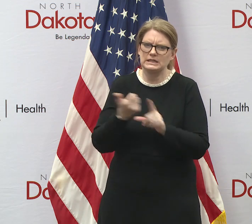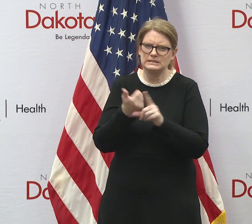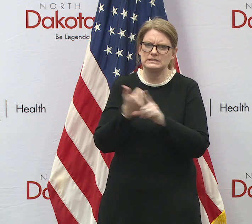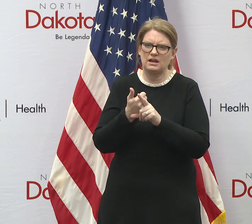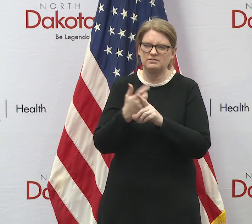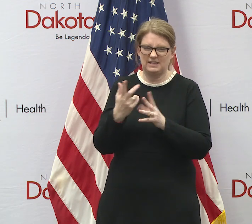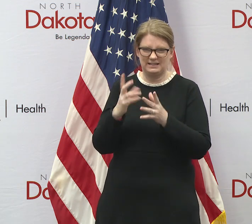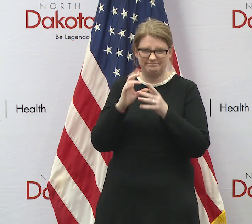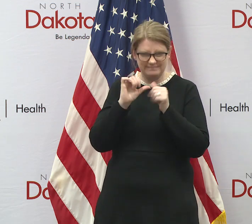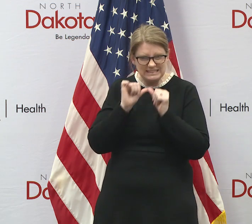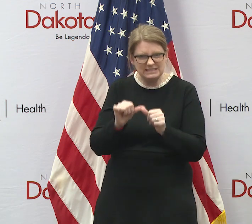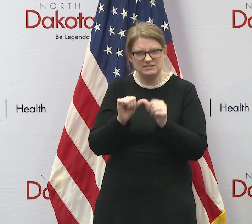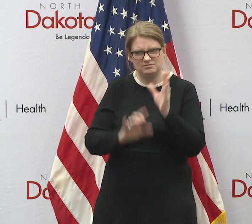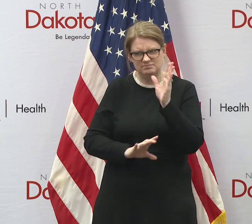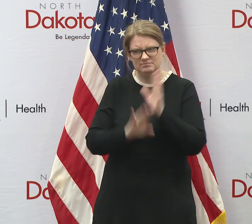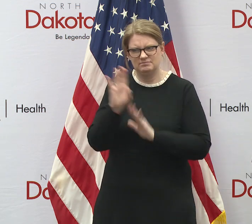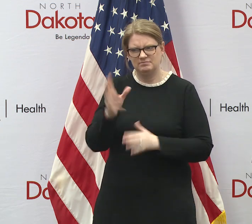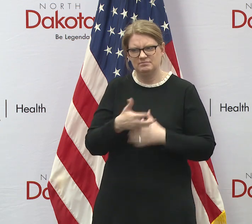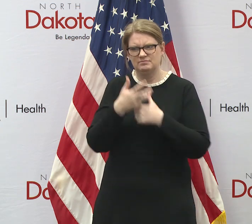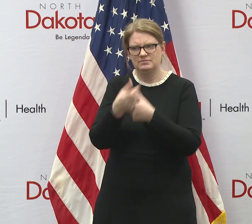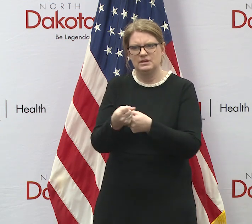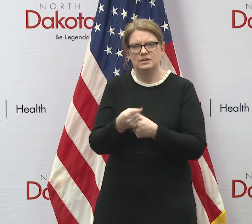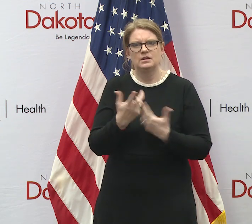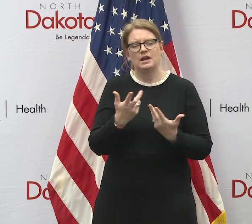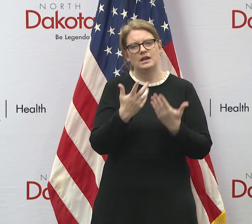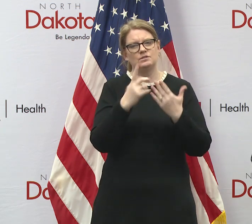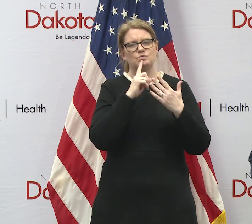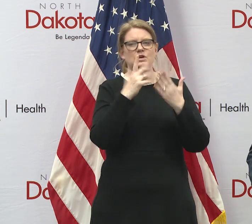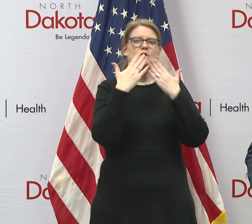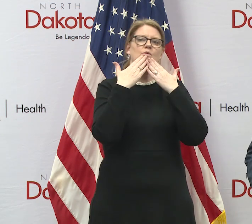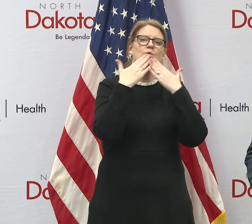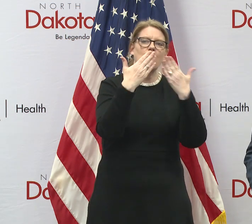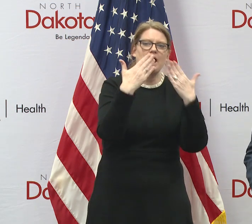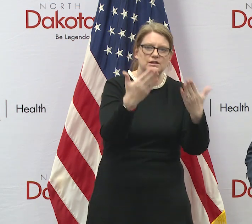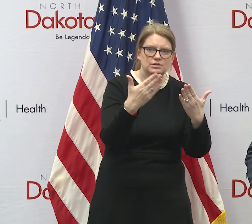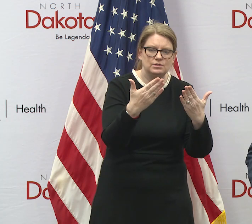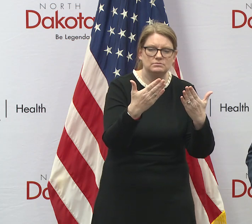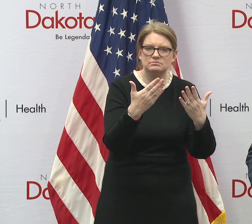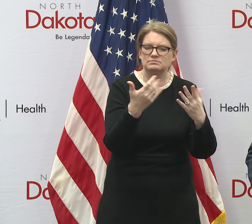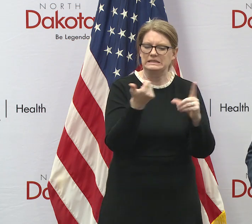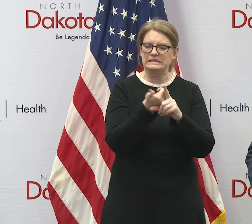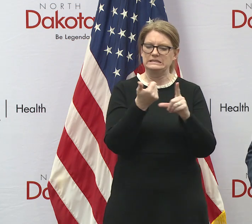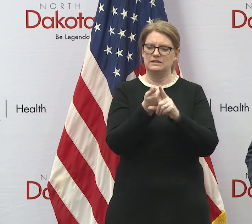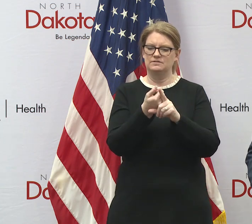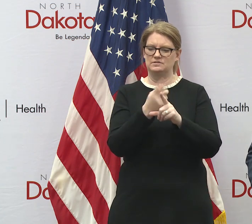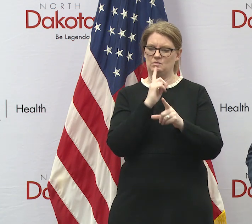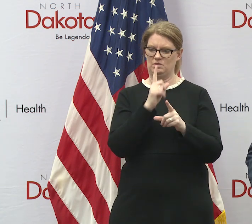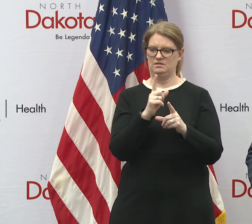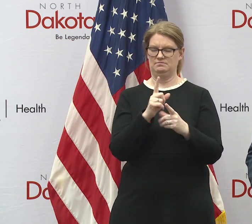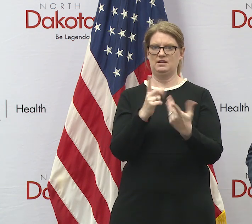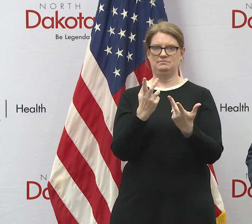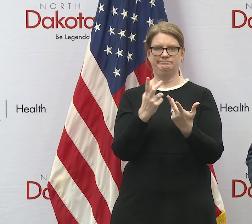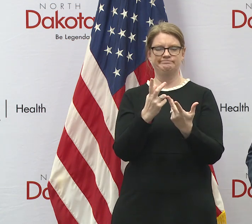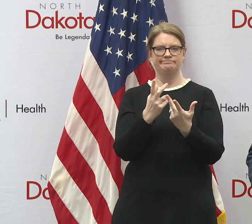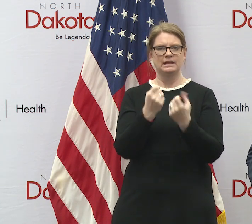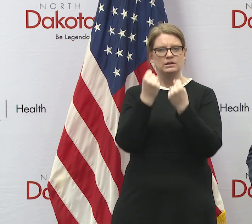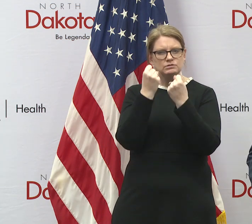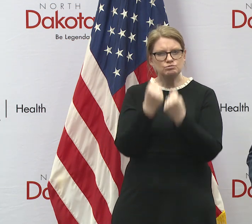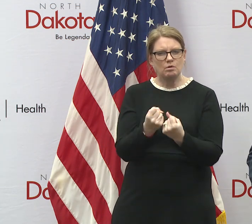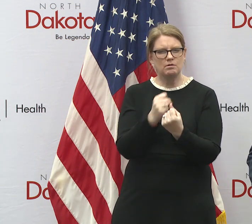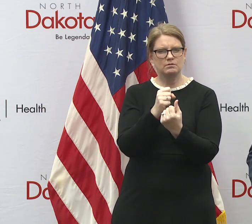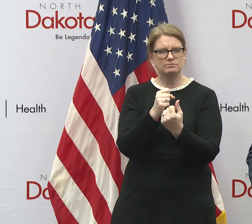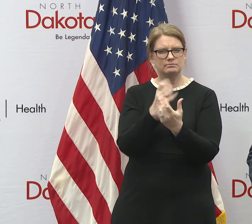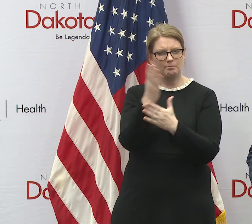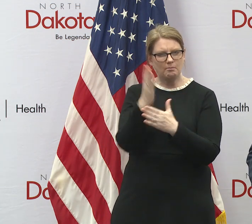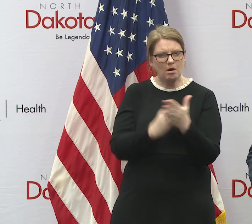off today with gratitude, which of course gratitude is a core practice of many of the global faith